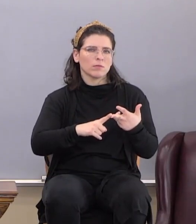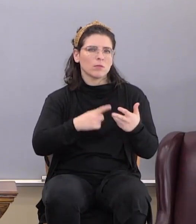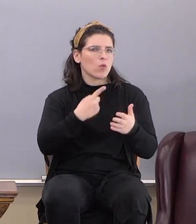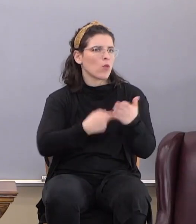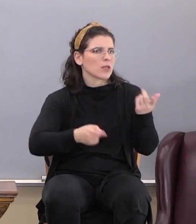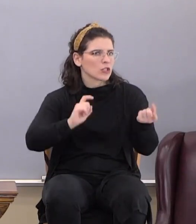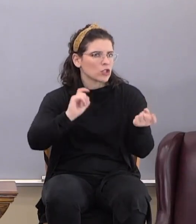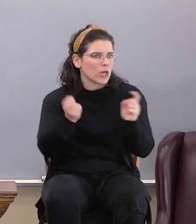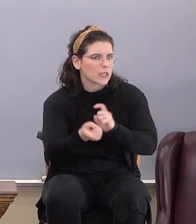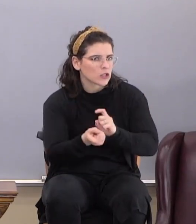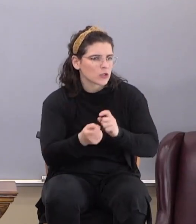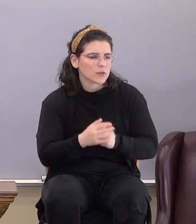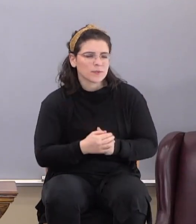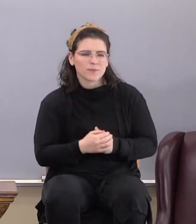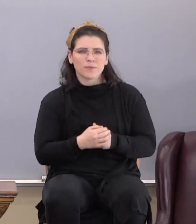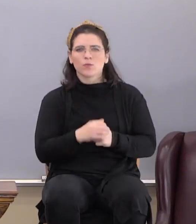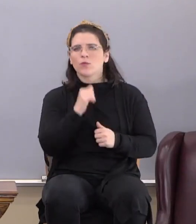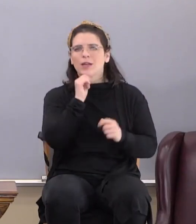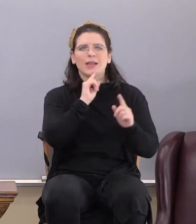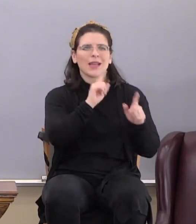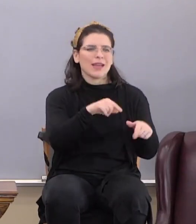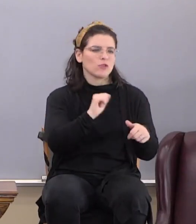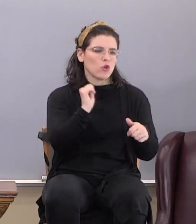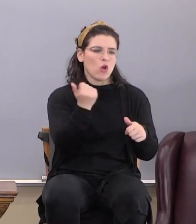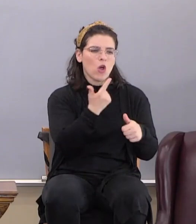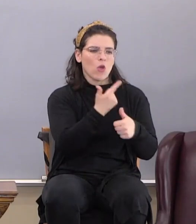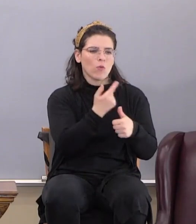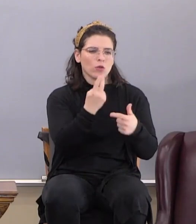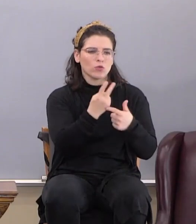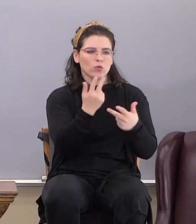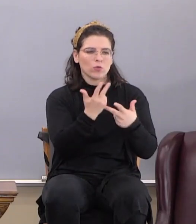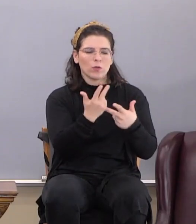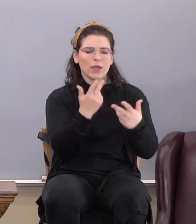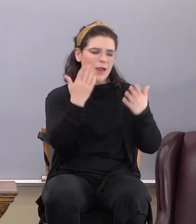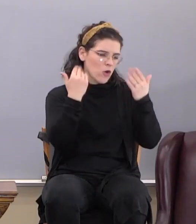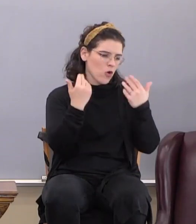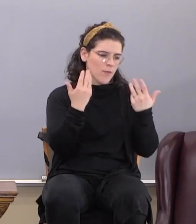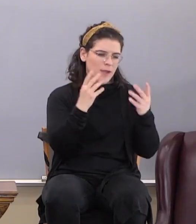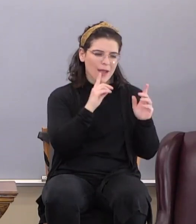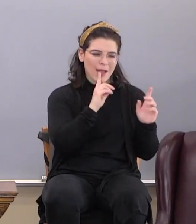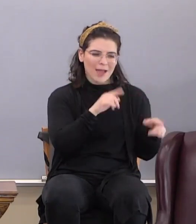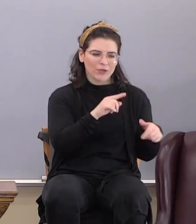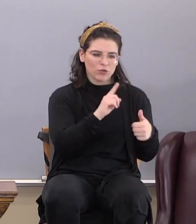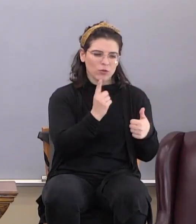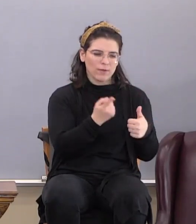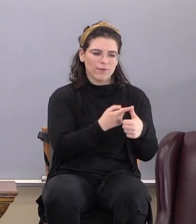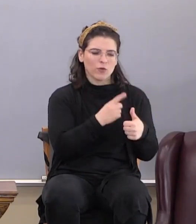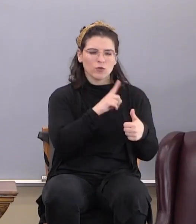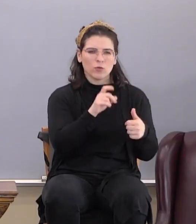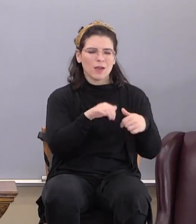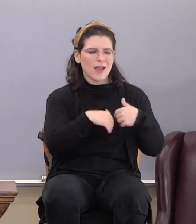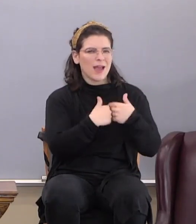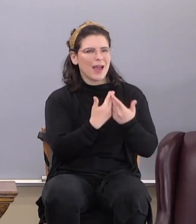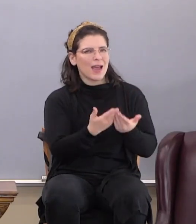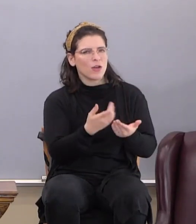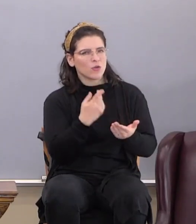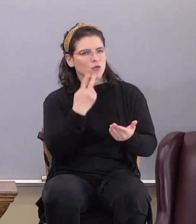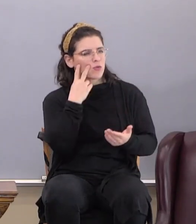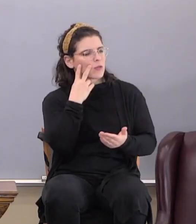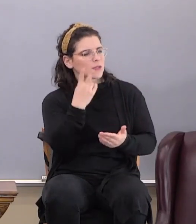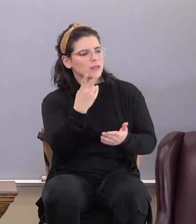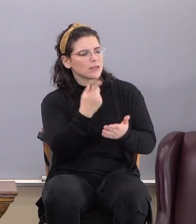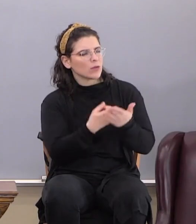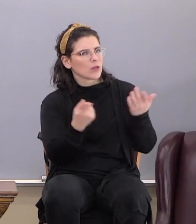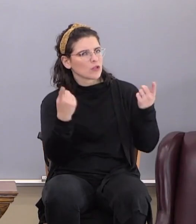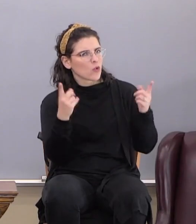what's changed? Okay, we're not going to answer all three. We're only going to, I hope, answer the first question. How do we see what's going